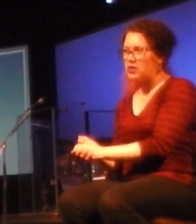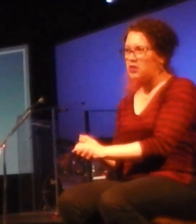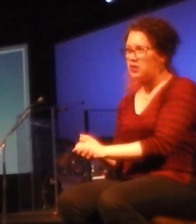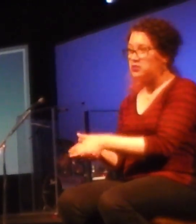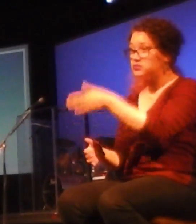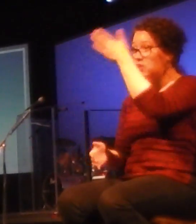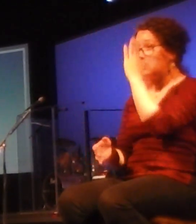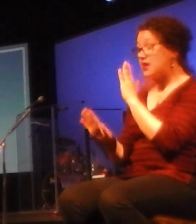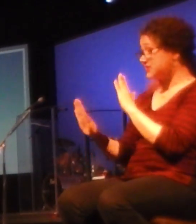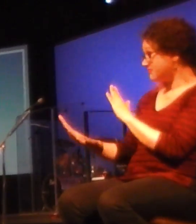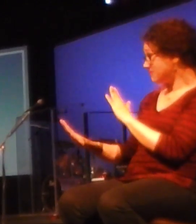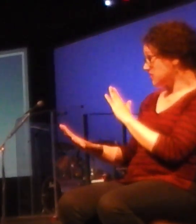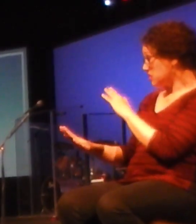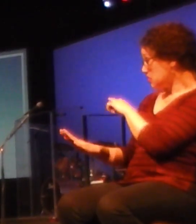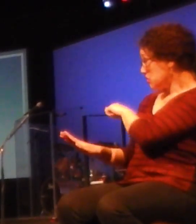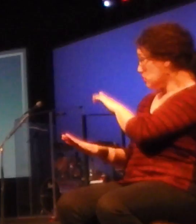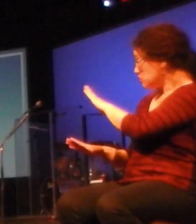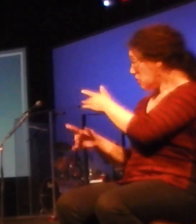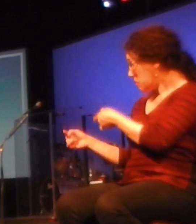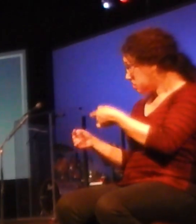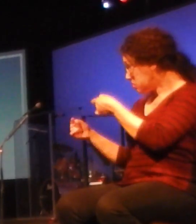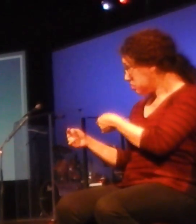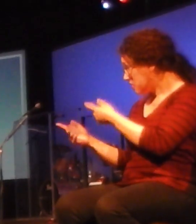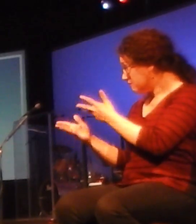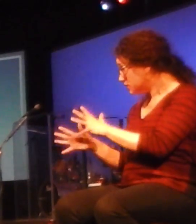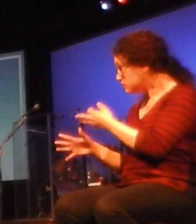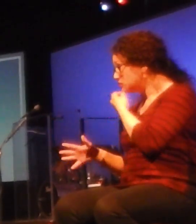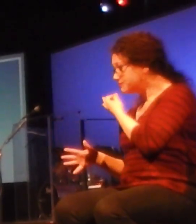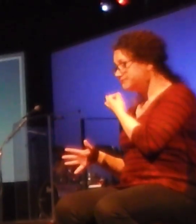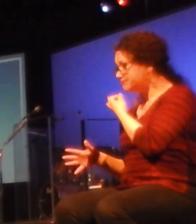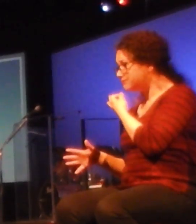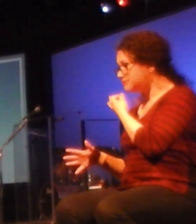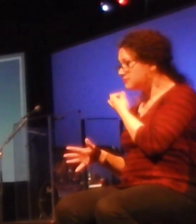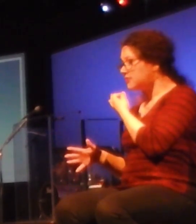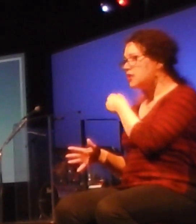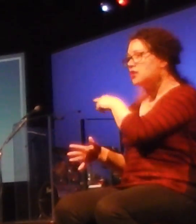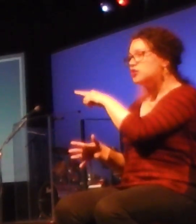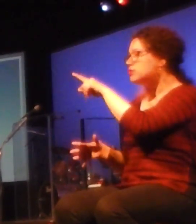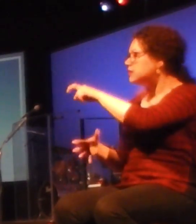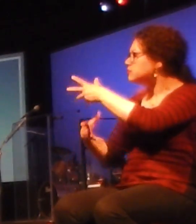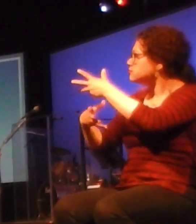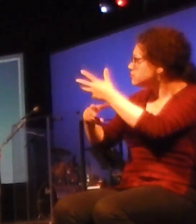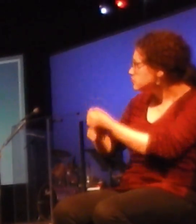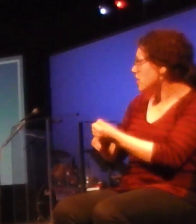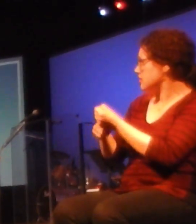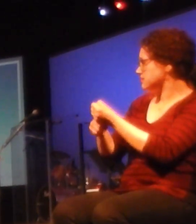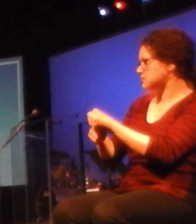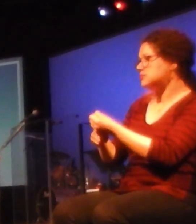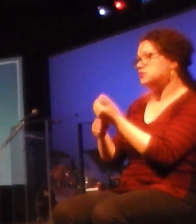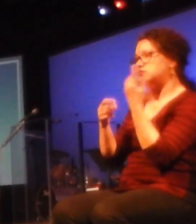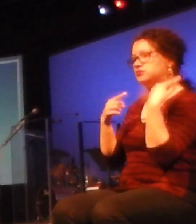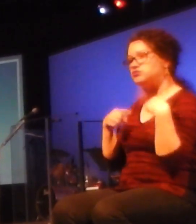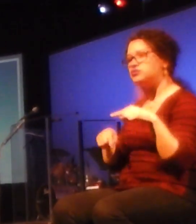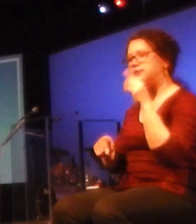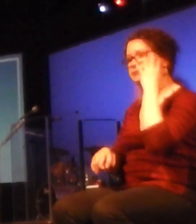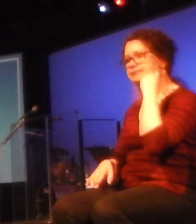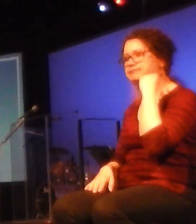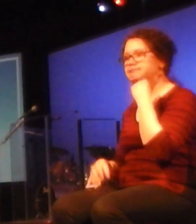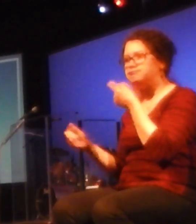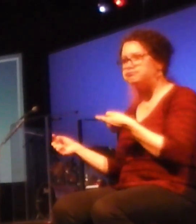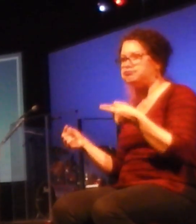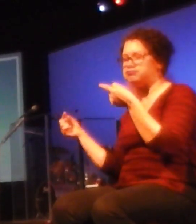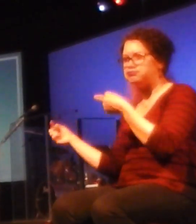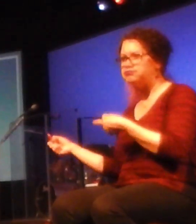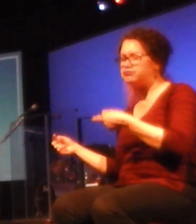exile immediately, but it's about trying to find hope and trust in me while you're going through that pain